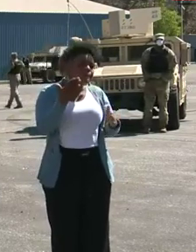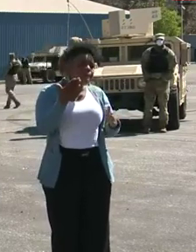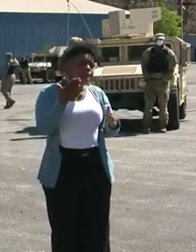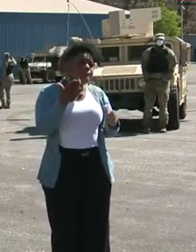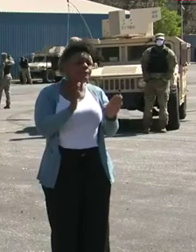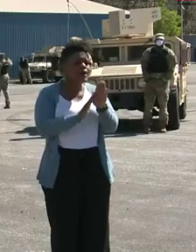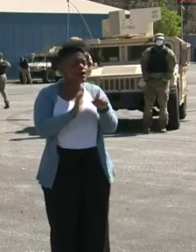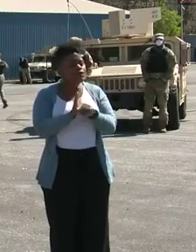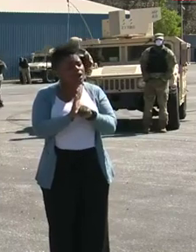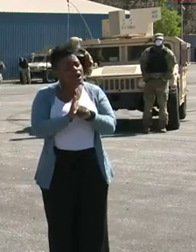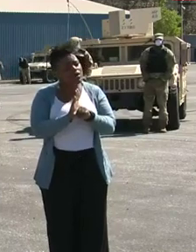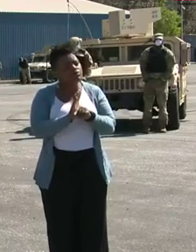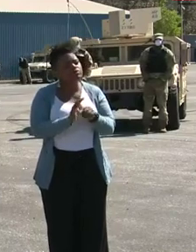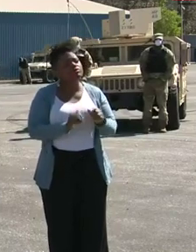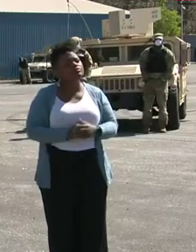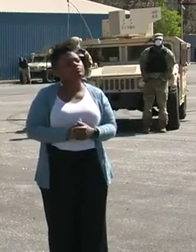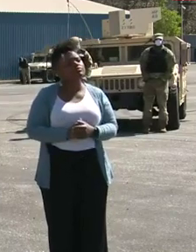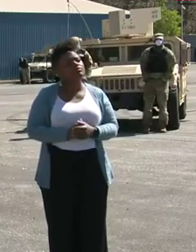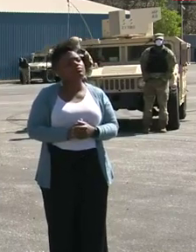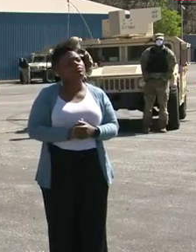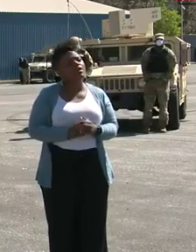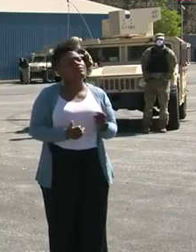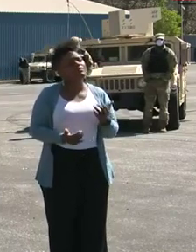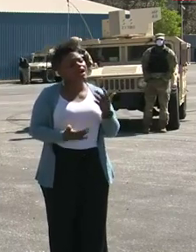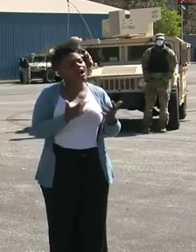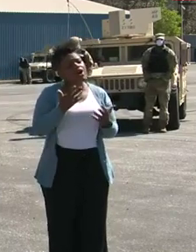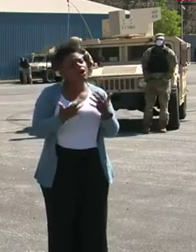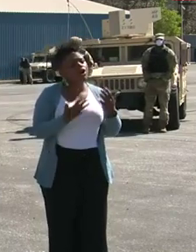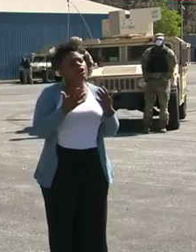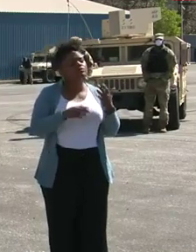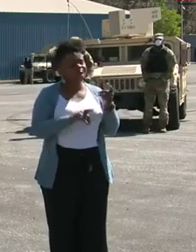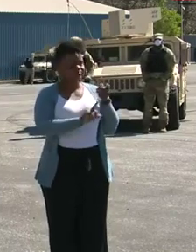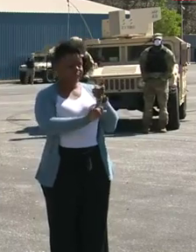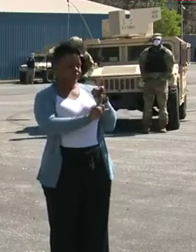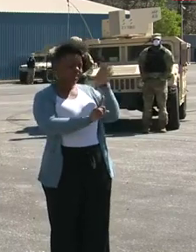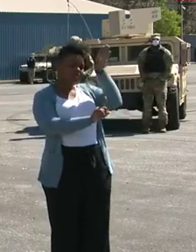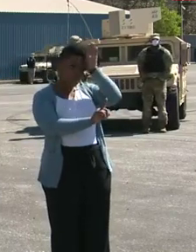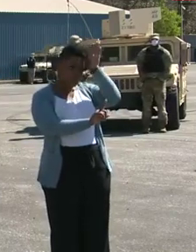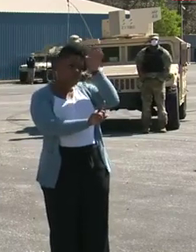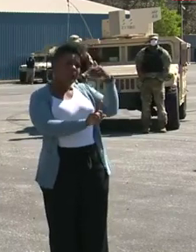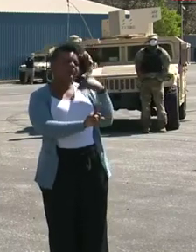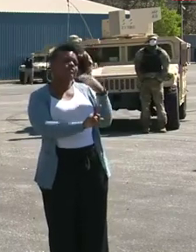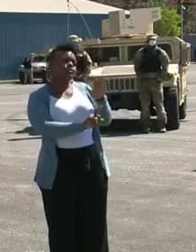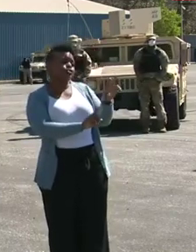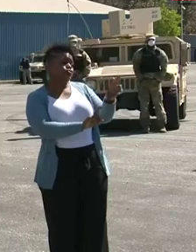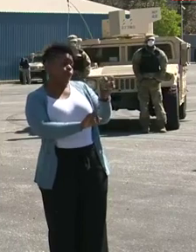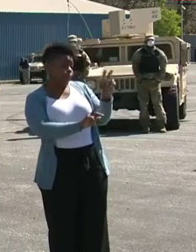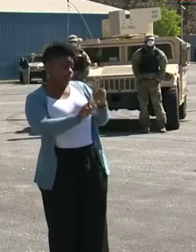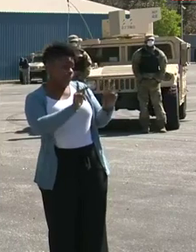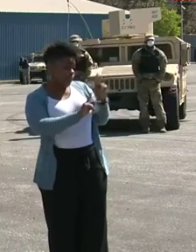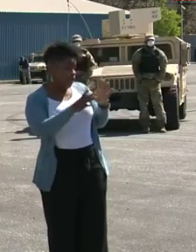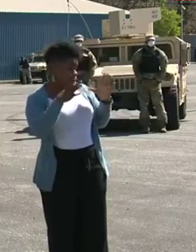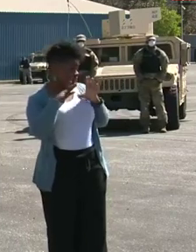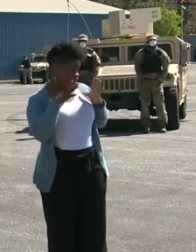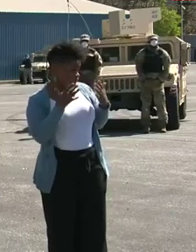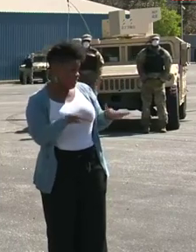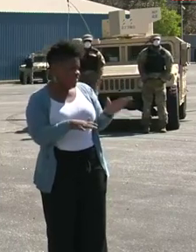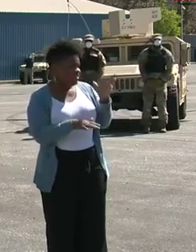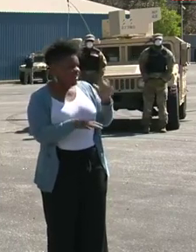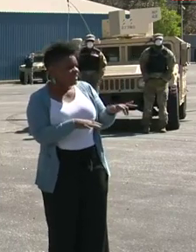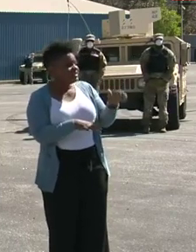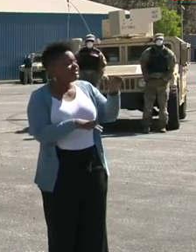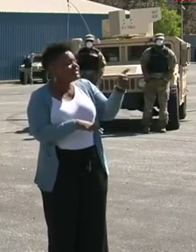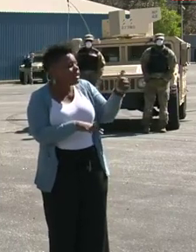fire EMS, if they have 200 people who are out, it's roughly 10% of their operational workforce.